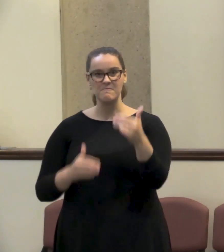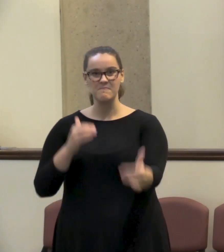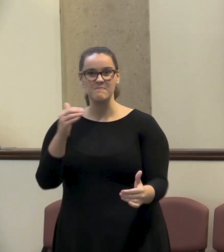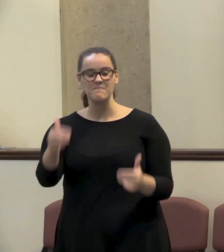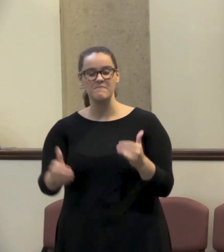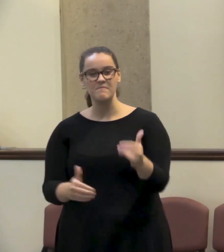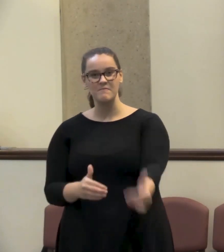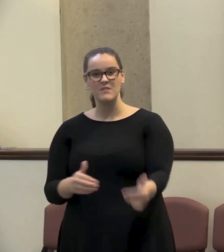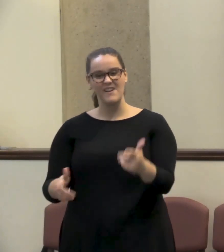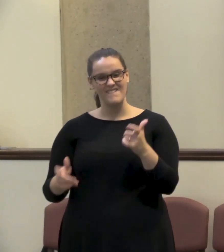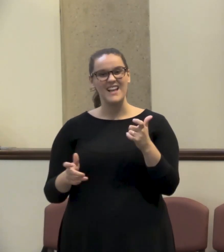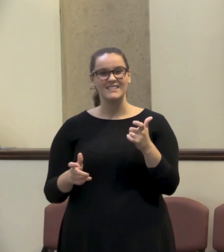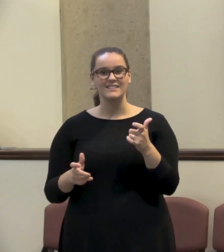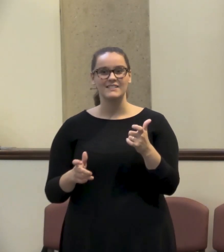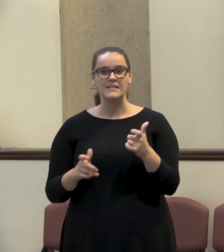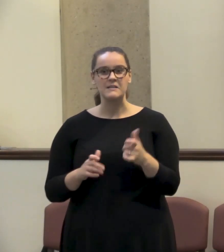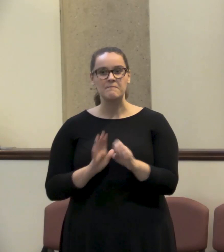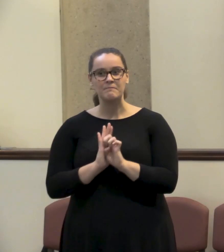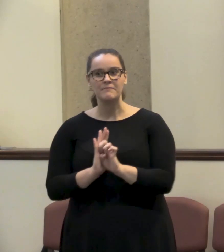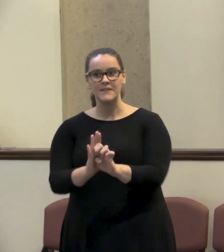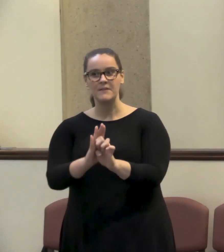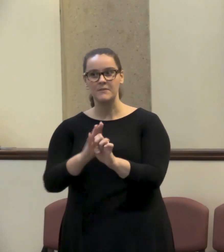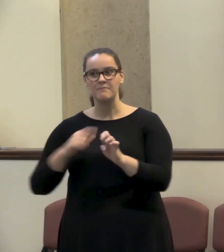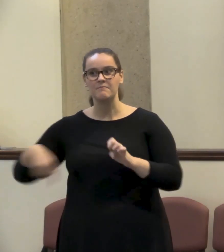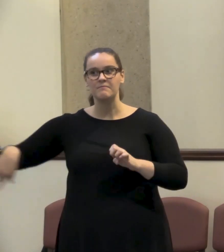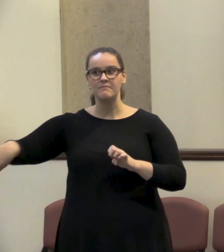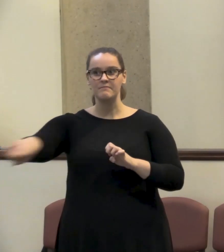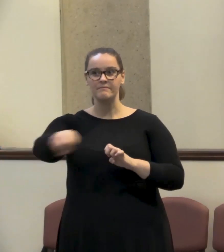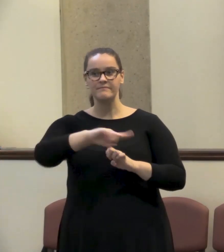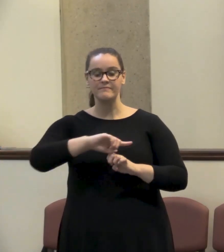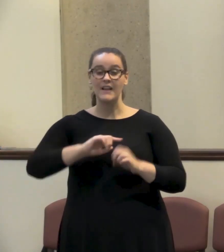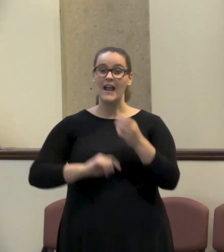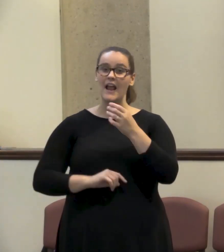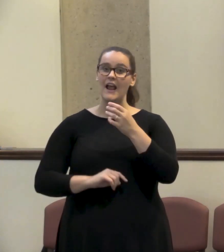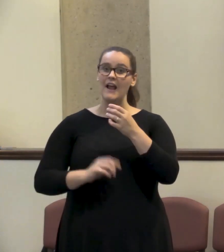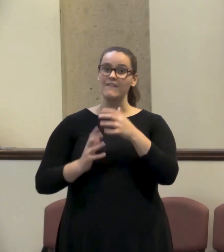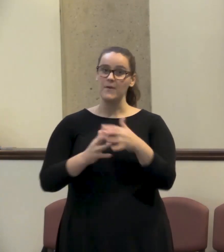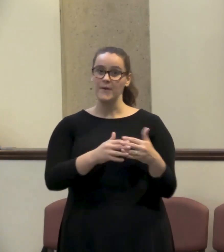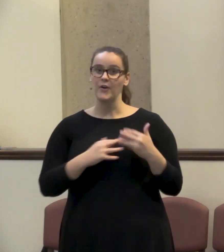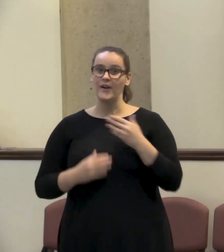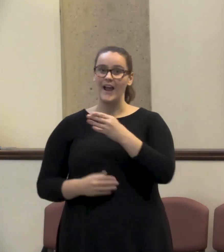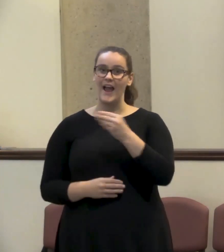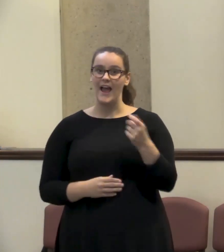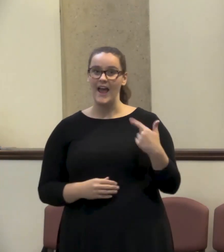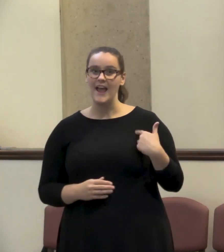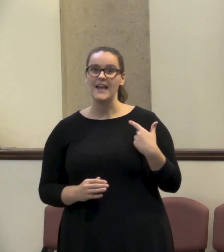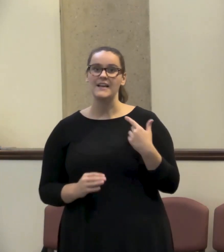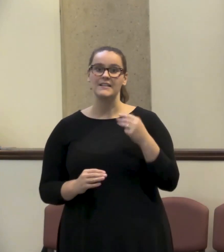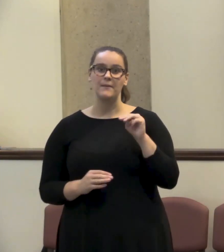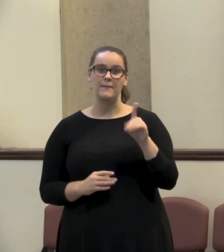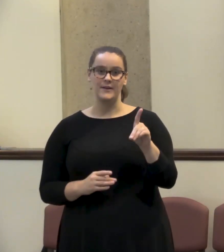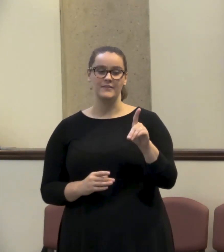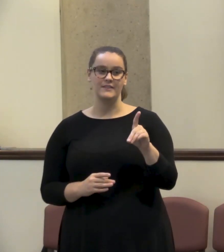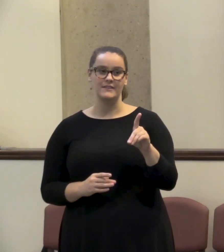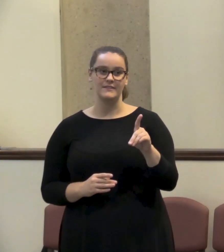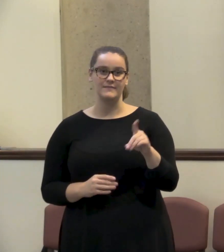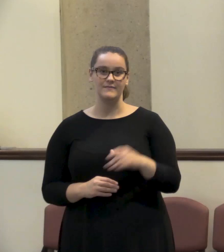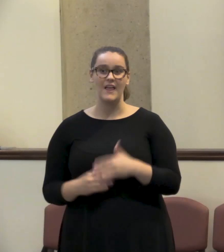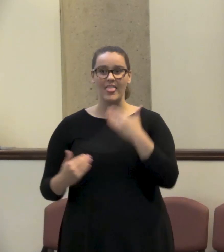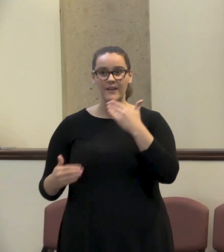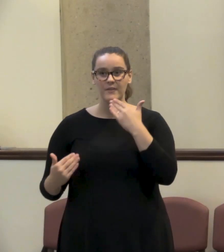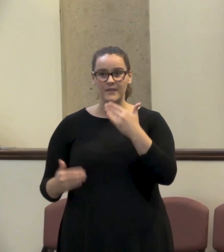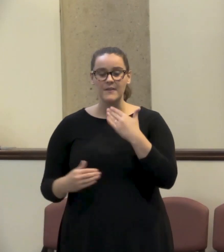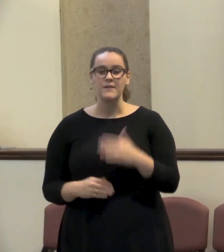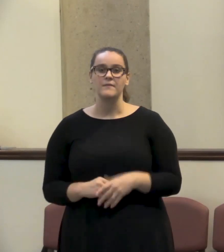can, and we should be an example for the rest of the country and for the state of Maryland. I thank you all for the work you've got. You've made it possible for us to pass